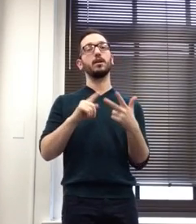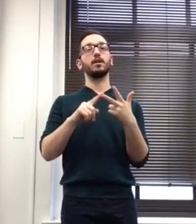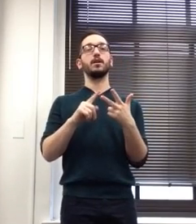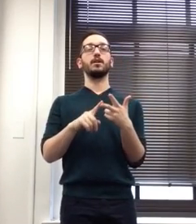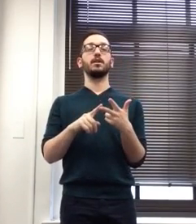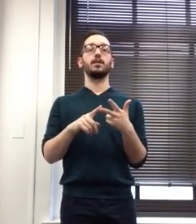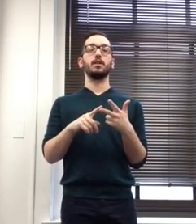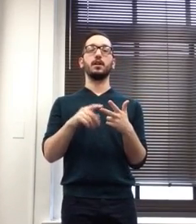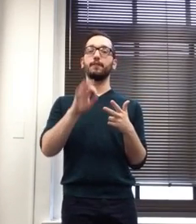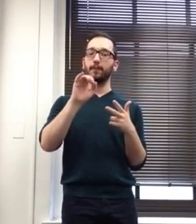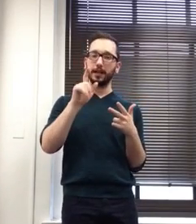It's very flexible and bendable.